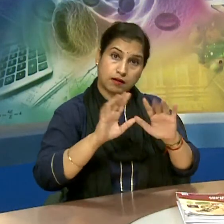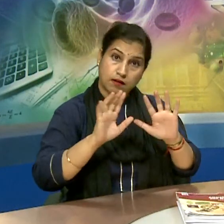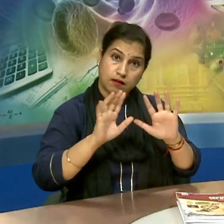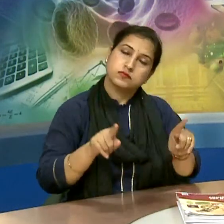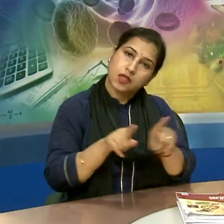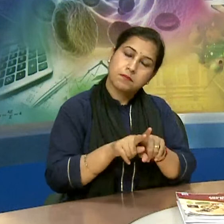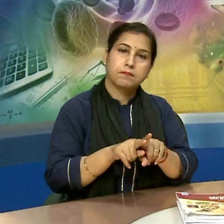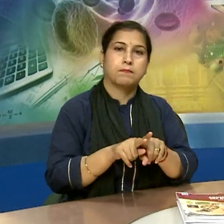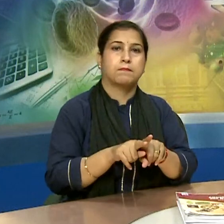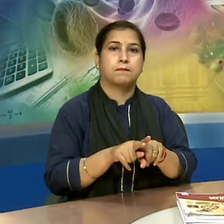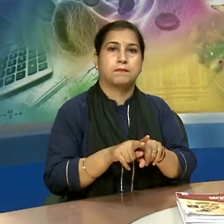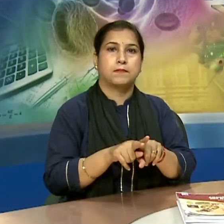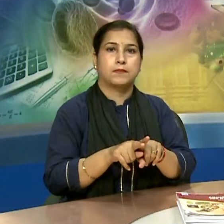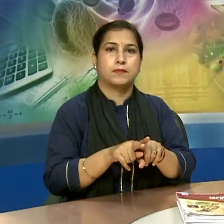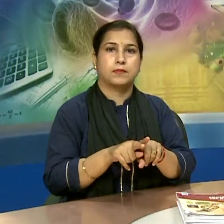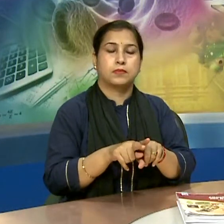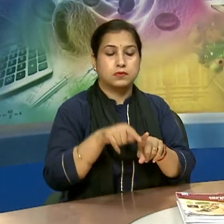or finding out